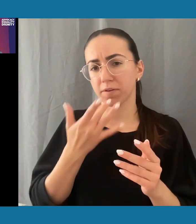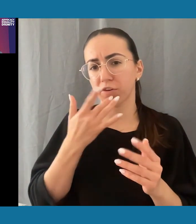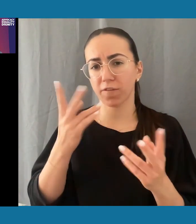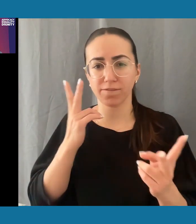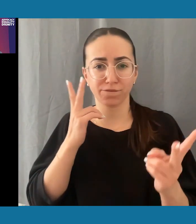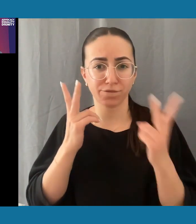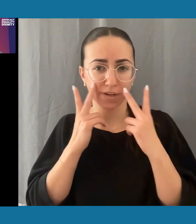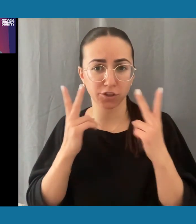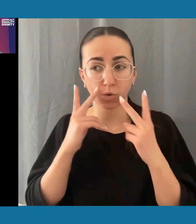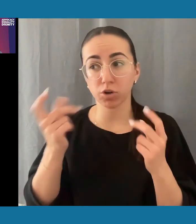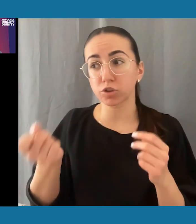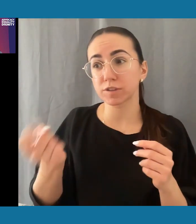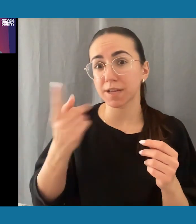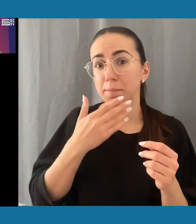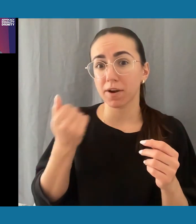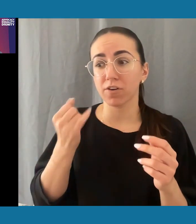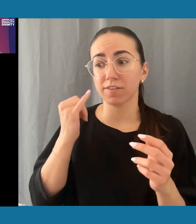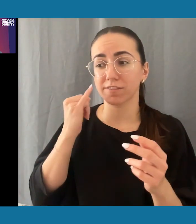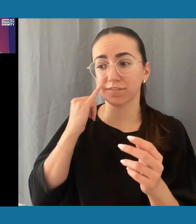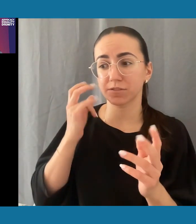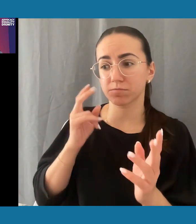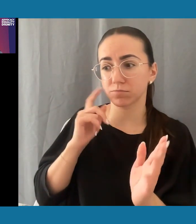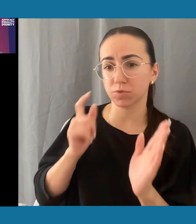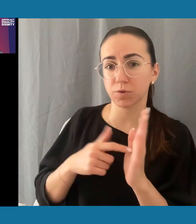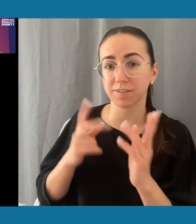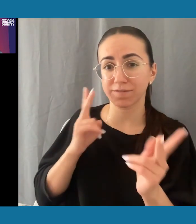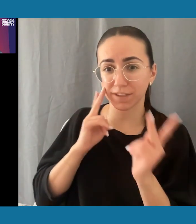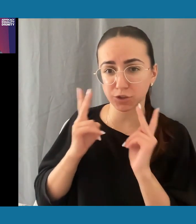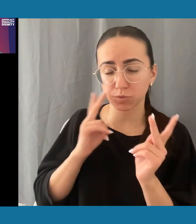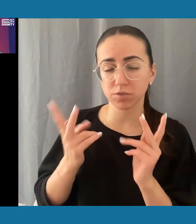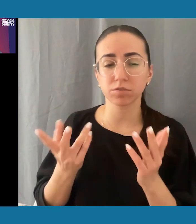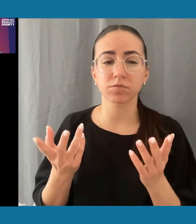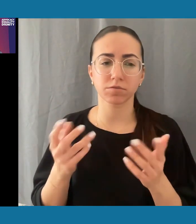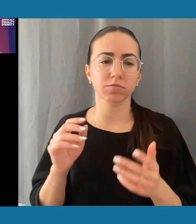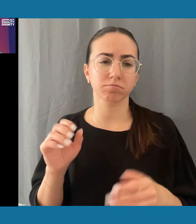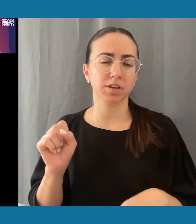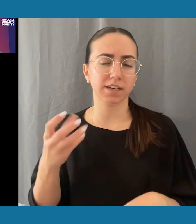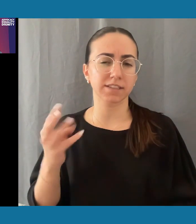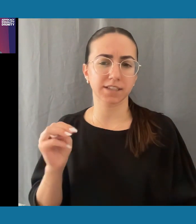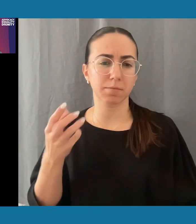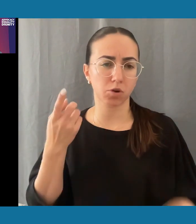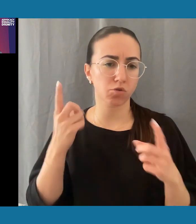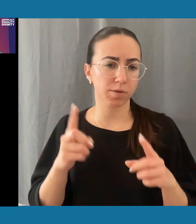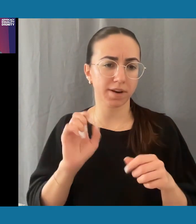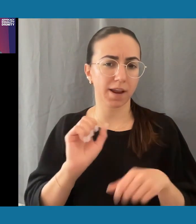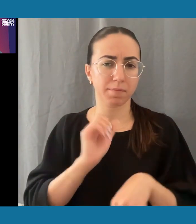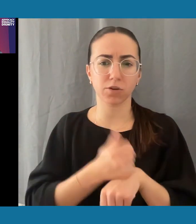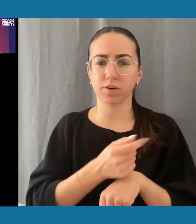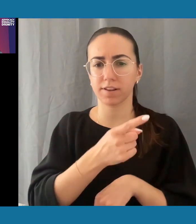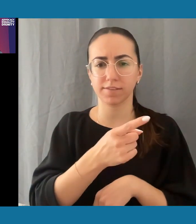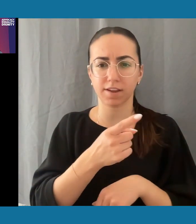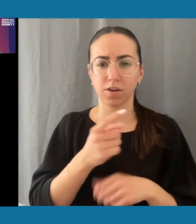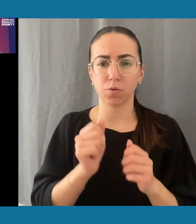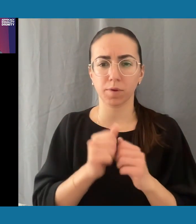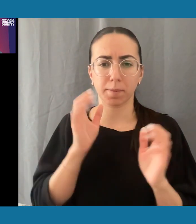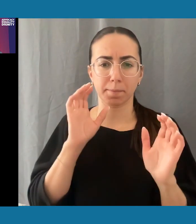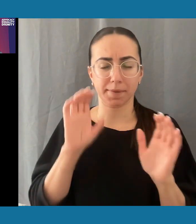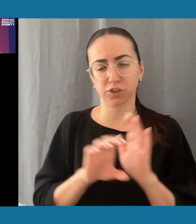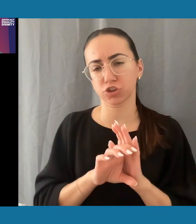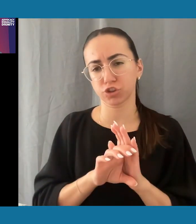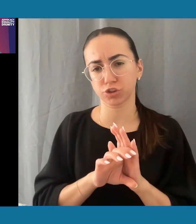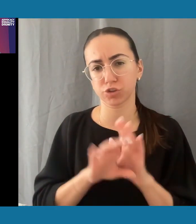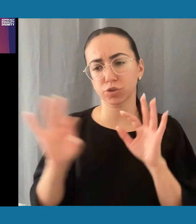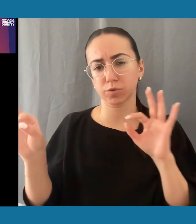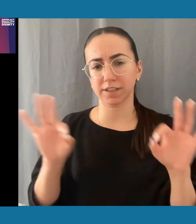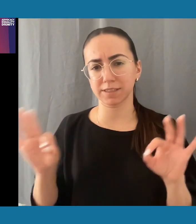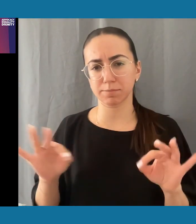SDM agreement like this one that has pictures to explain what they're choosing is perfectly valid